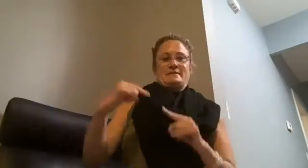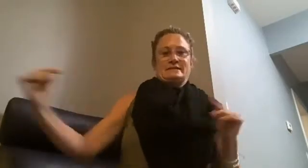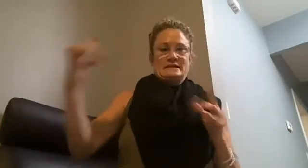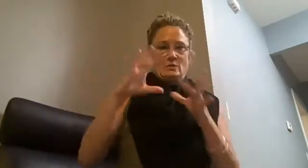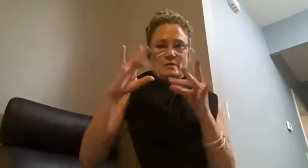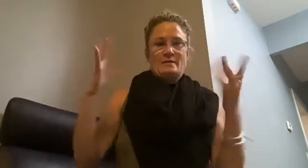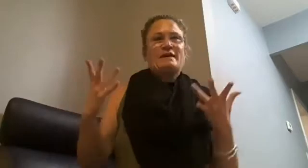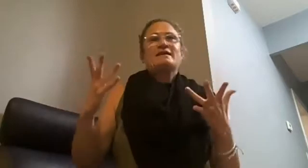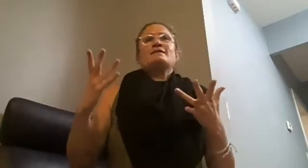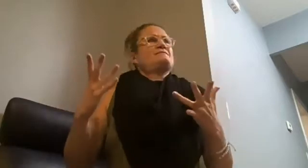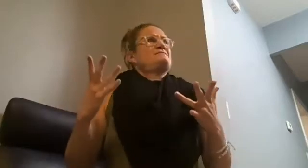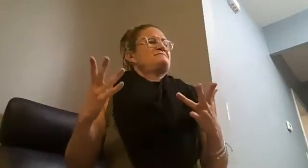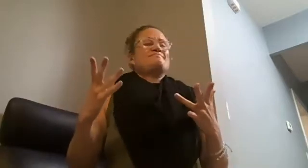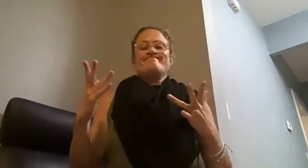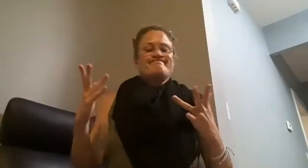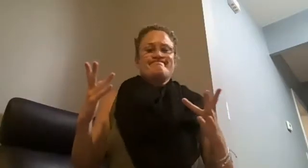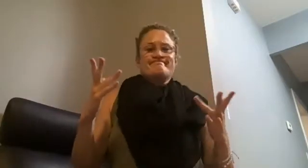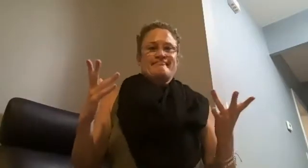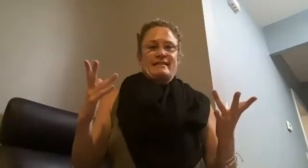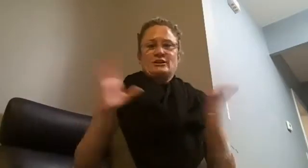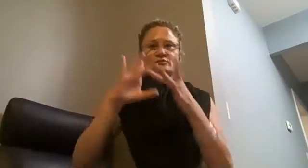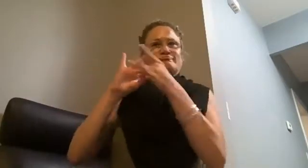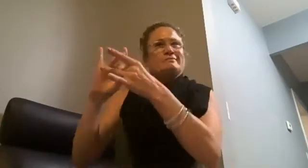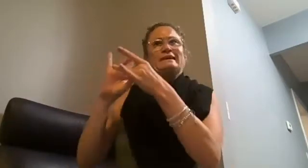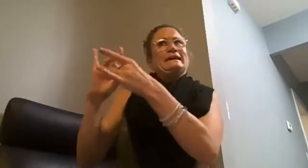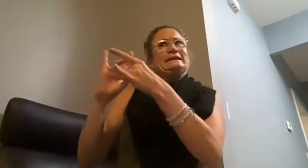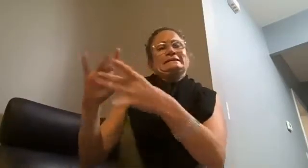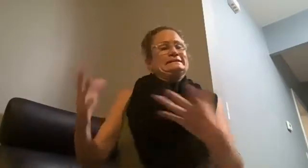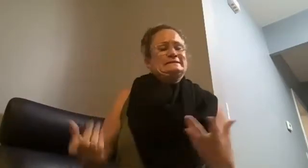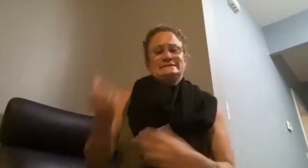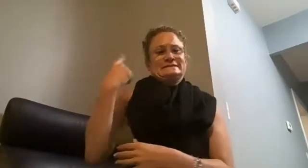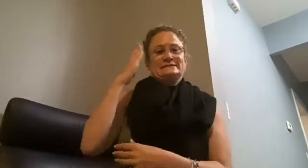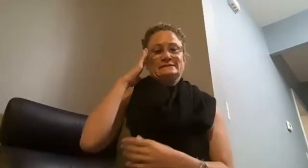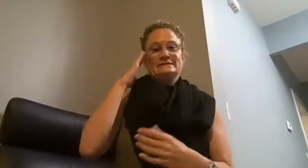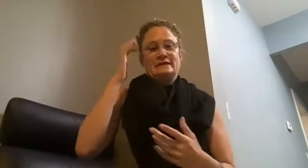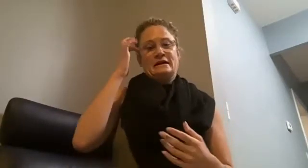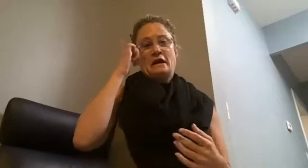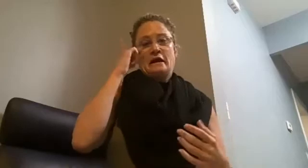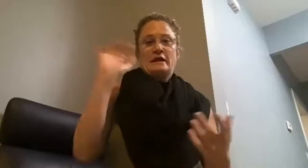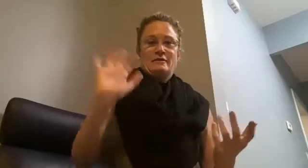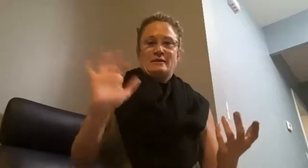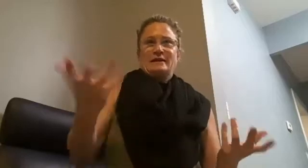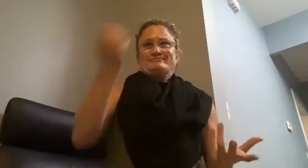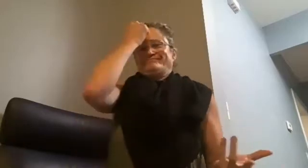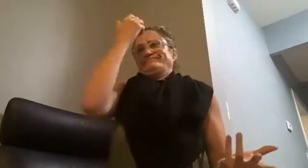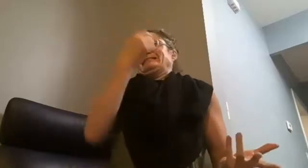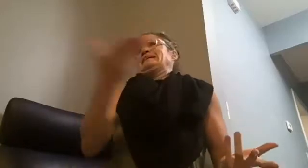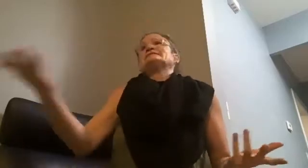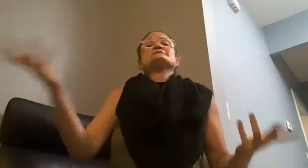myself incapable of not relating to things that he was talking about. And some of them were like totally ridiculous things. For example, I remember